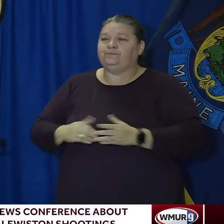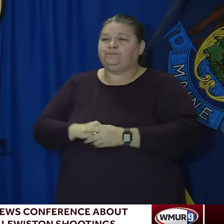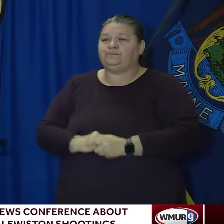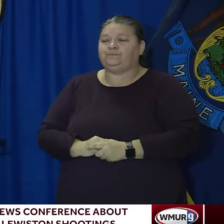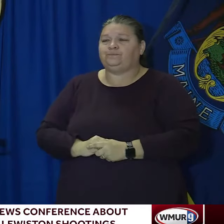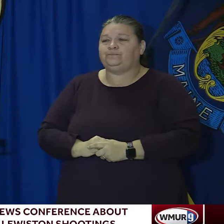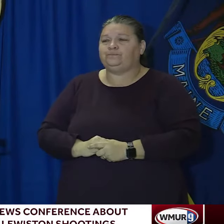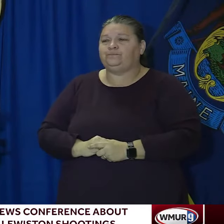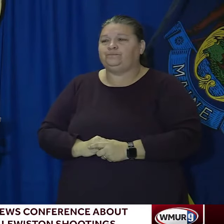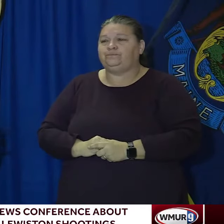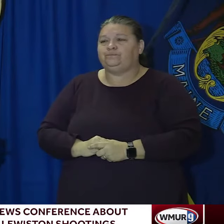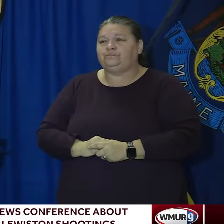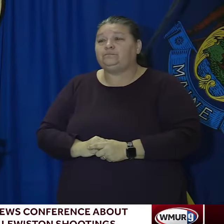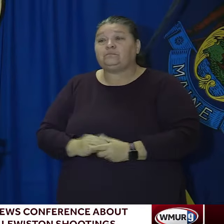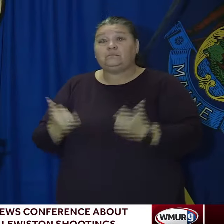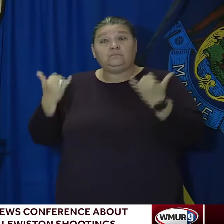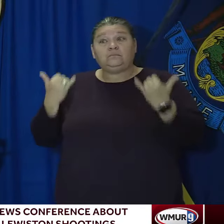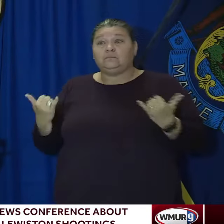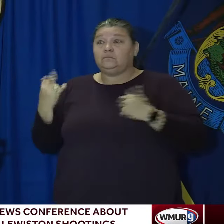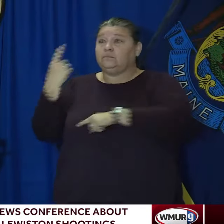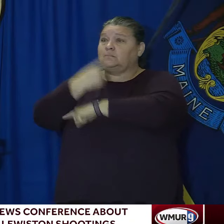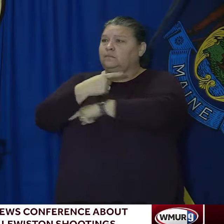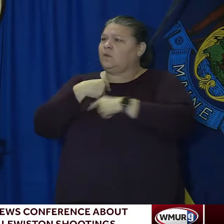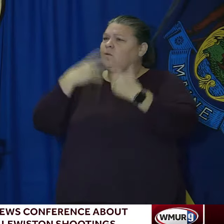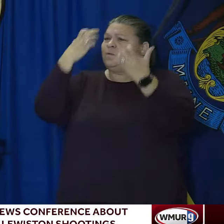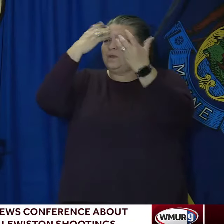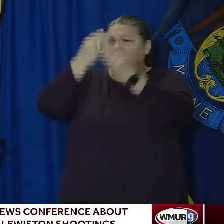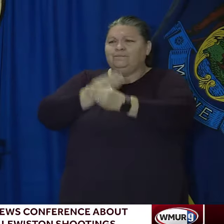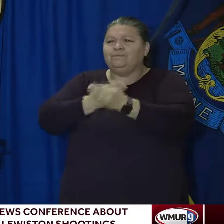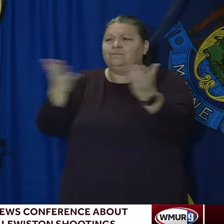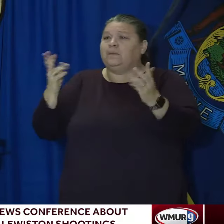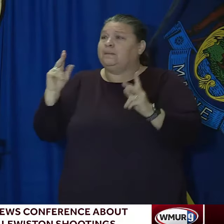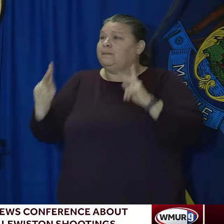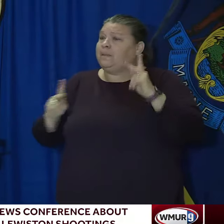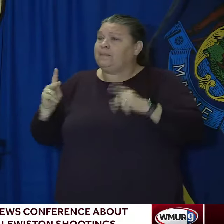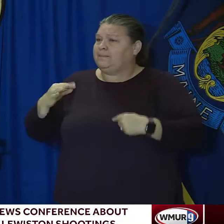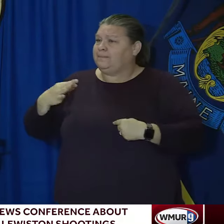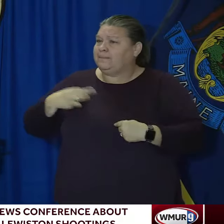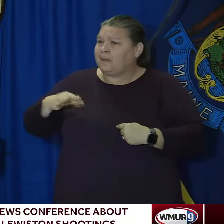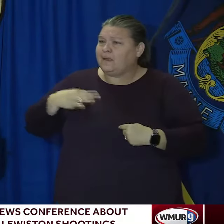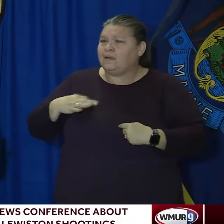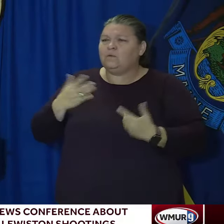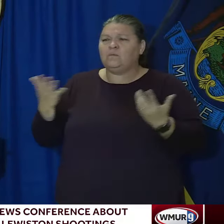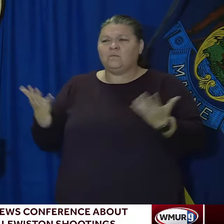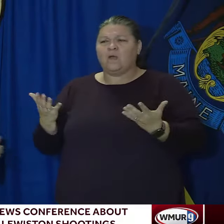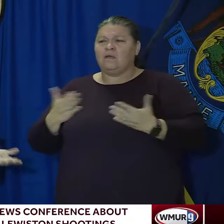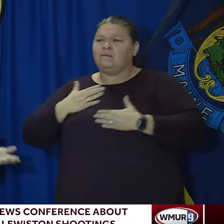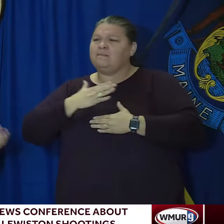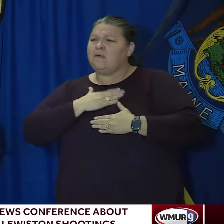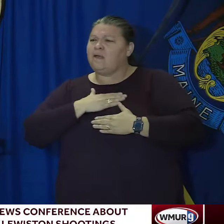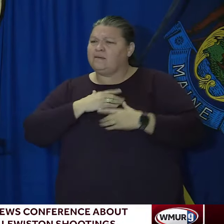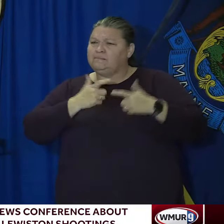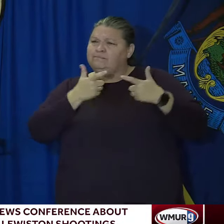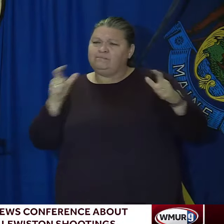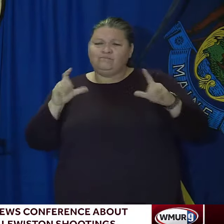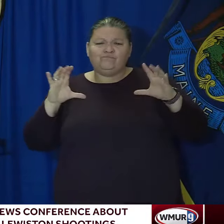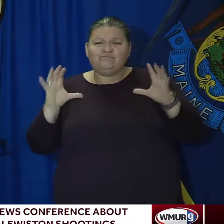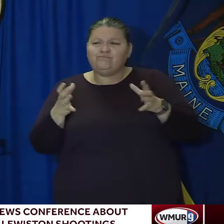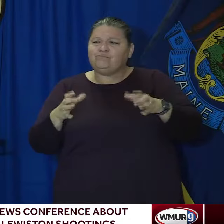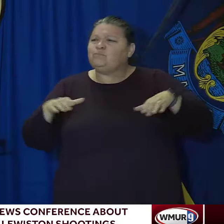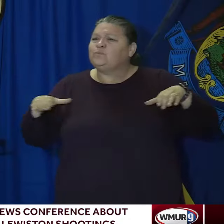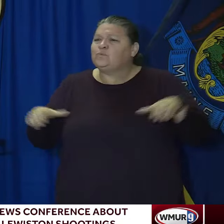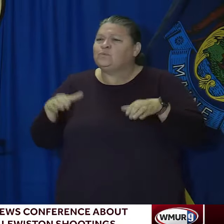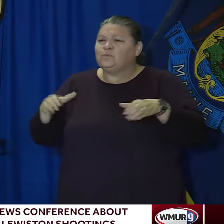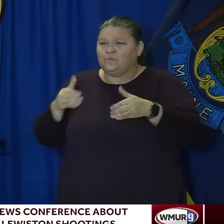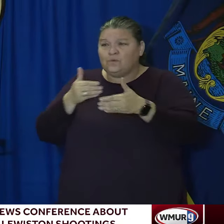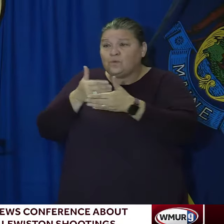Today I want to keep the people of Maine informed about what my administration is doing in close partnership with communities across